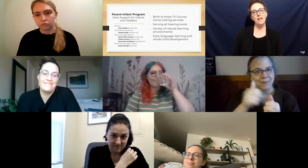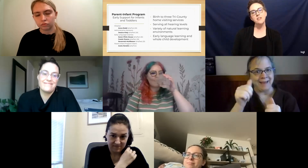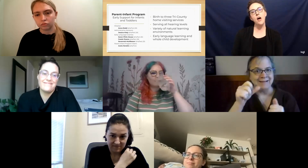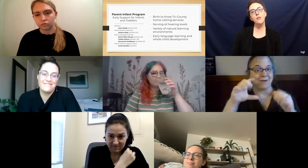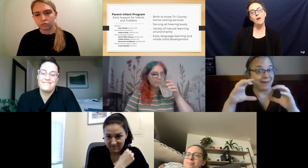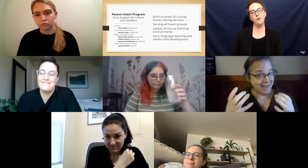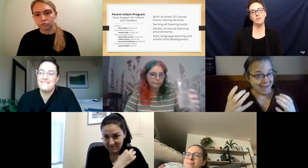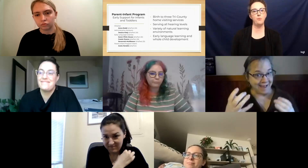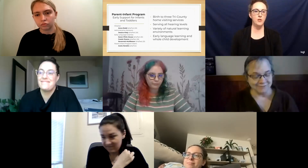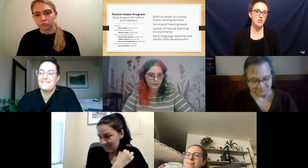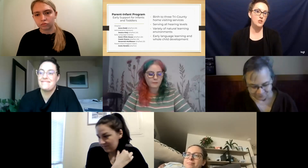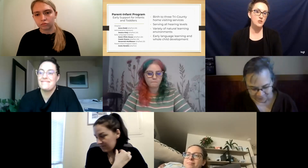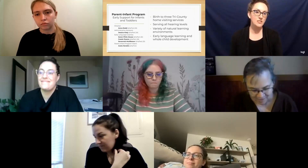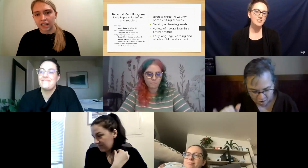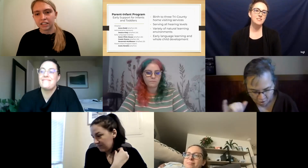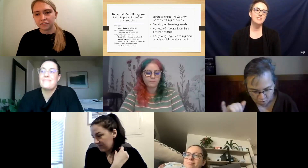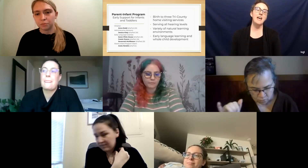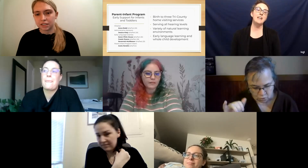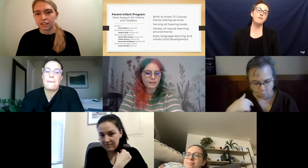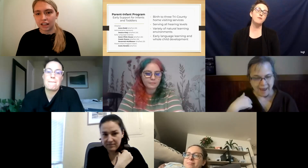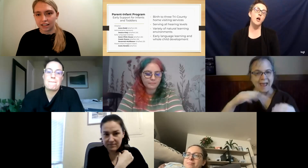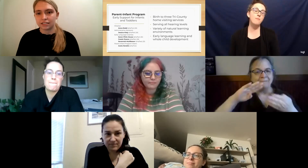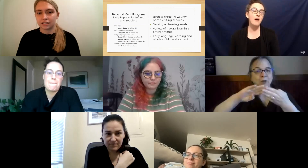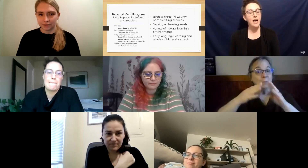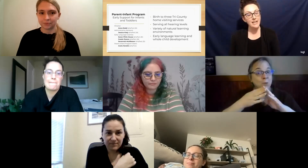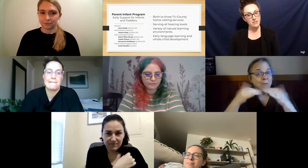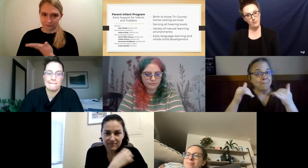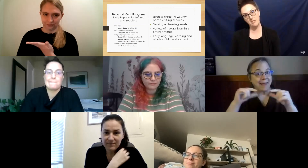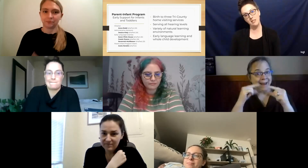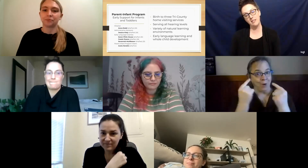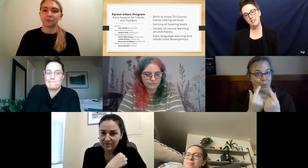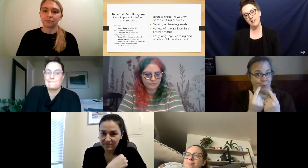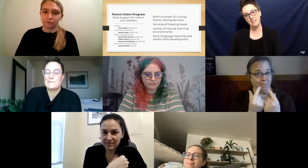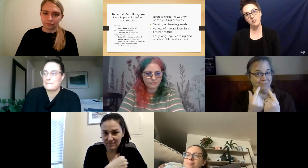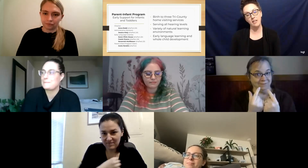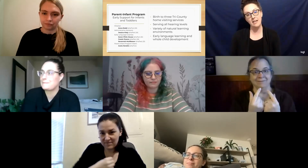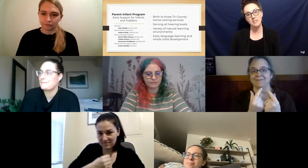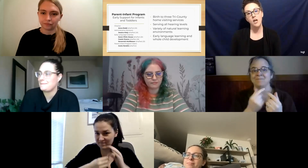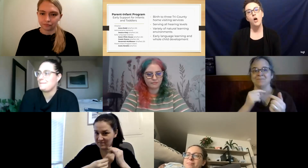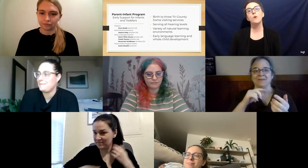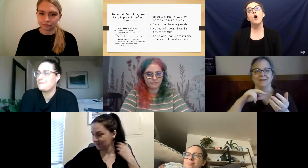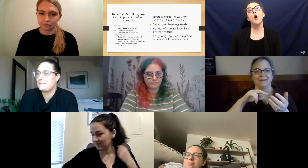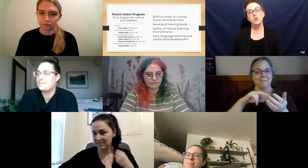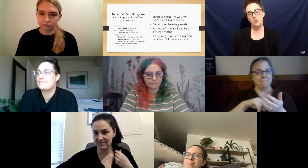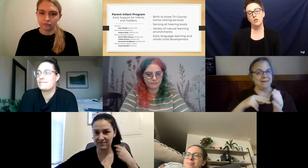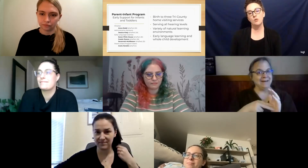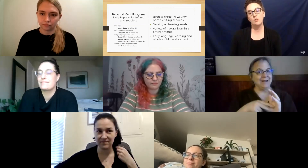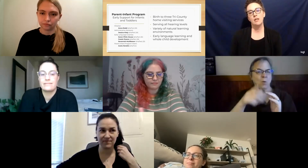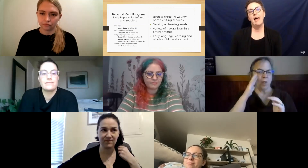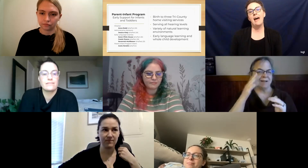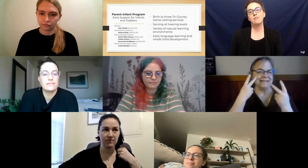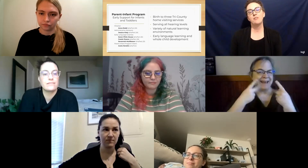So that's another way that we support you. And if you've fallen behind, particularly in your ASL class, we